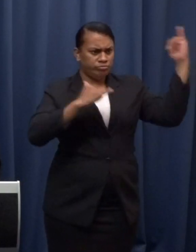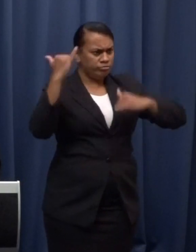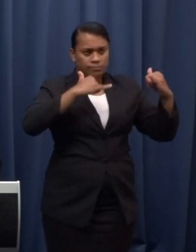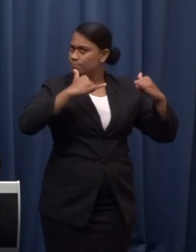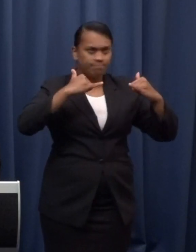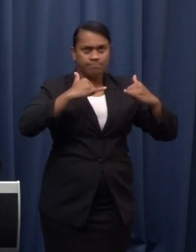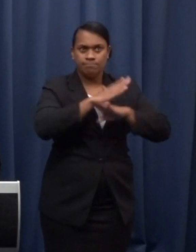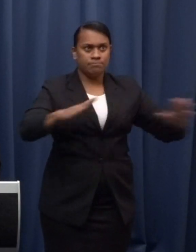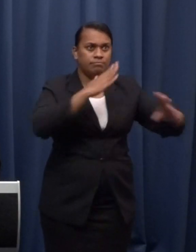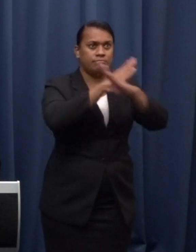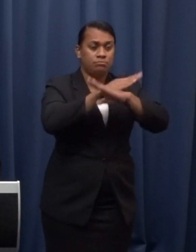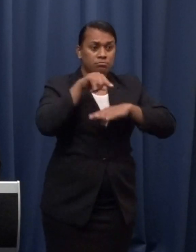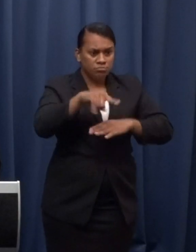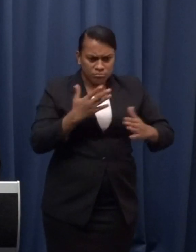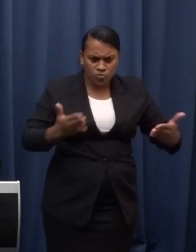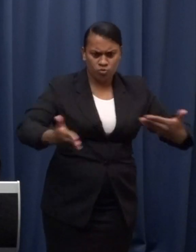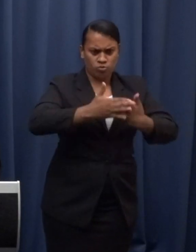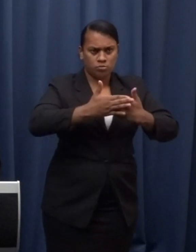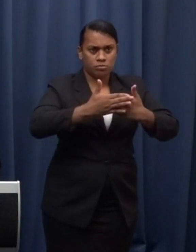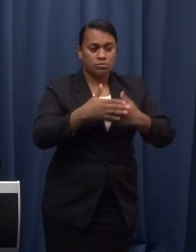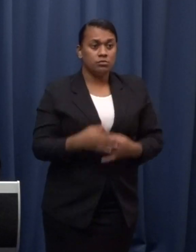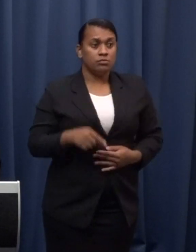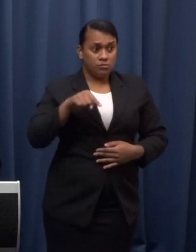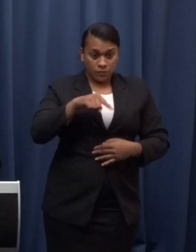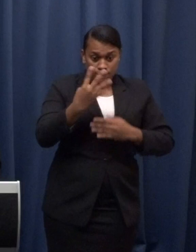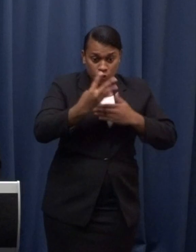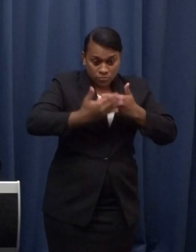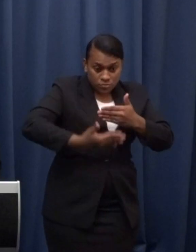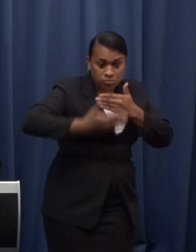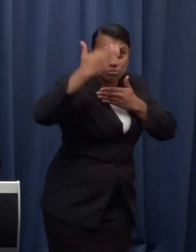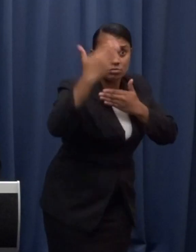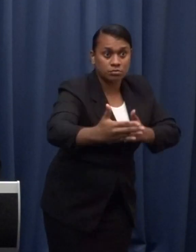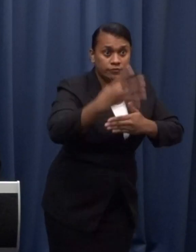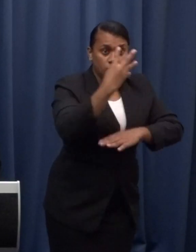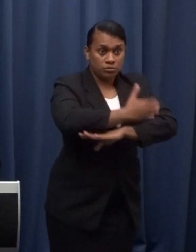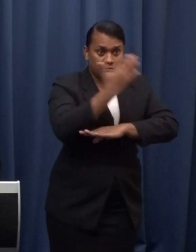including the United Kingdom, within 14 days of their intended travel to Fiji.